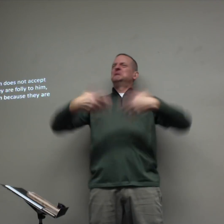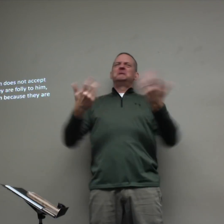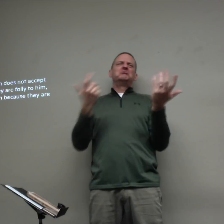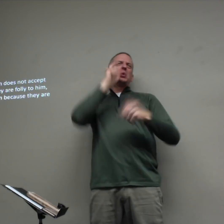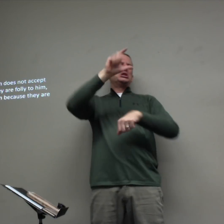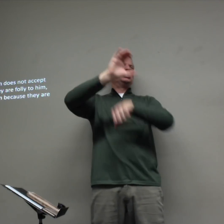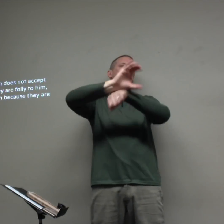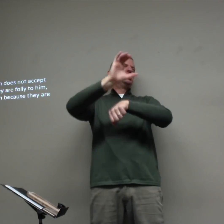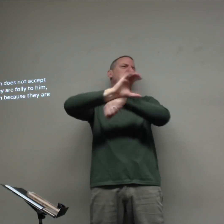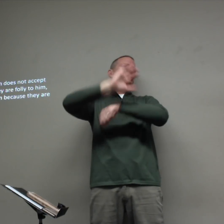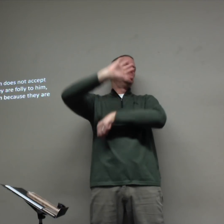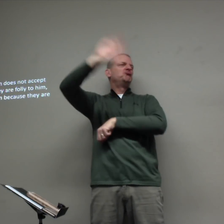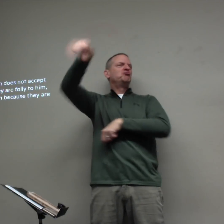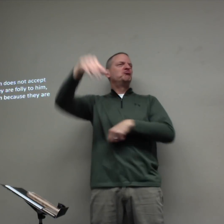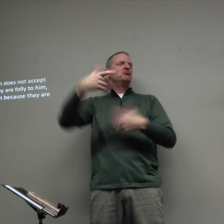that world. That's church.